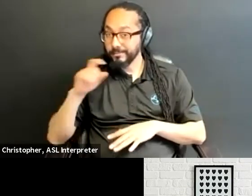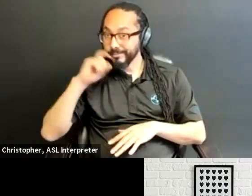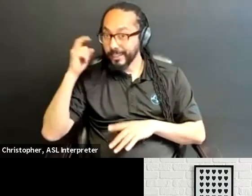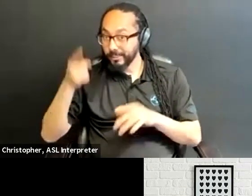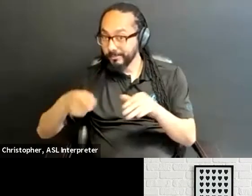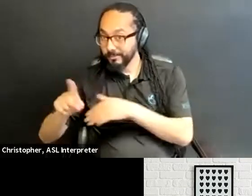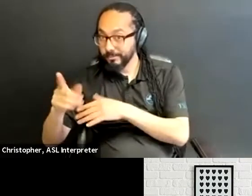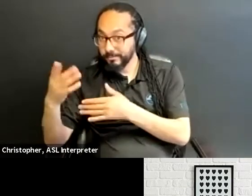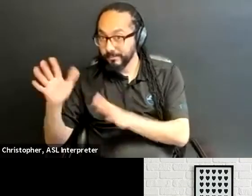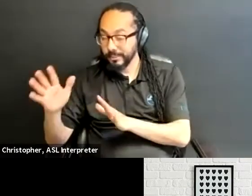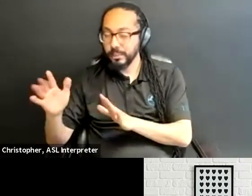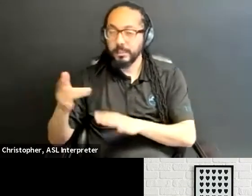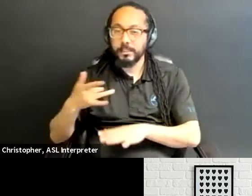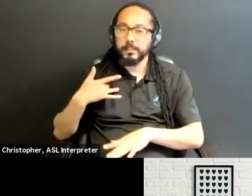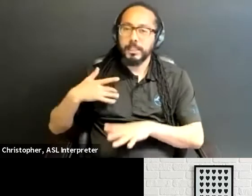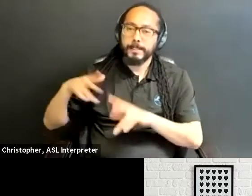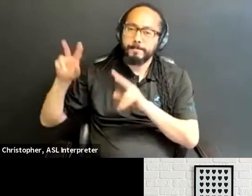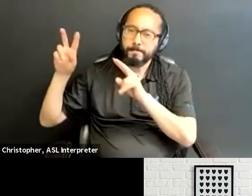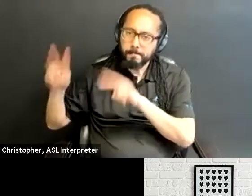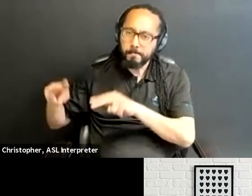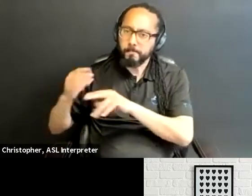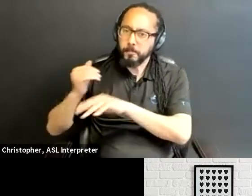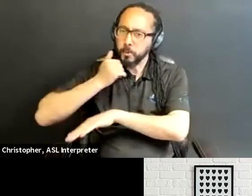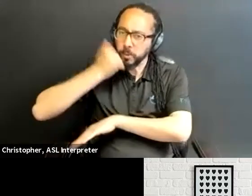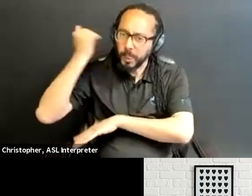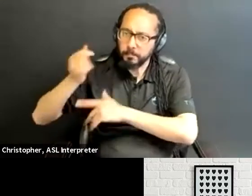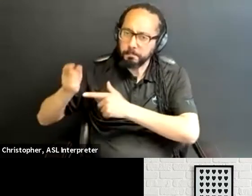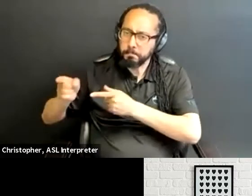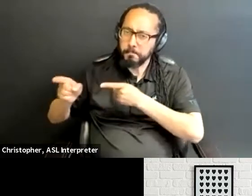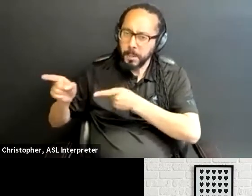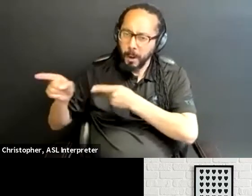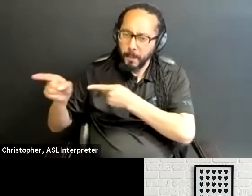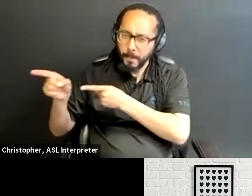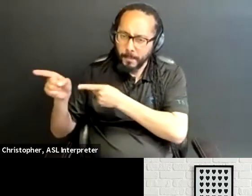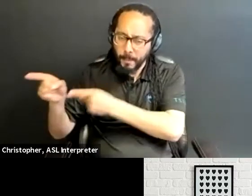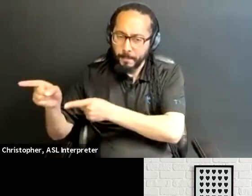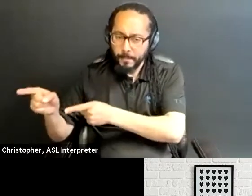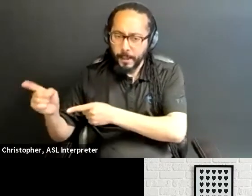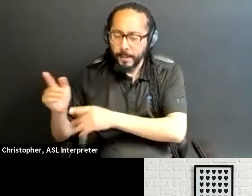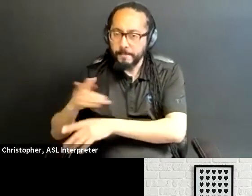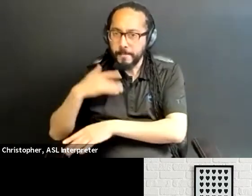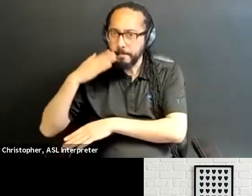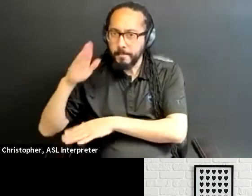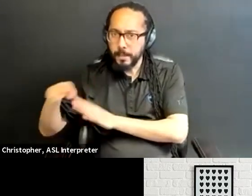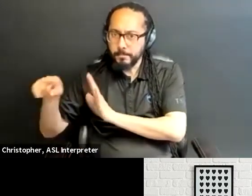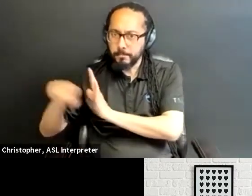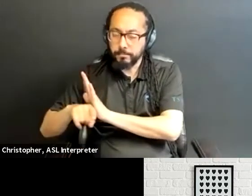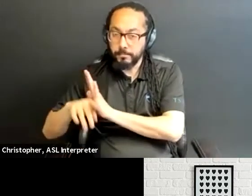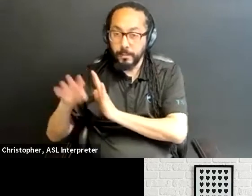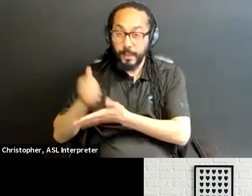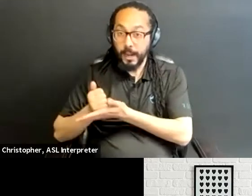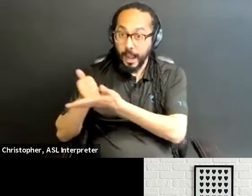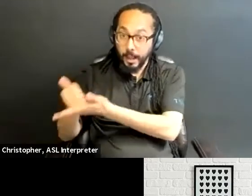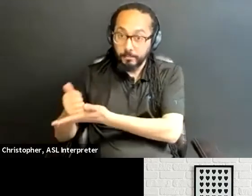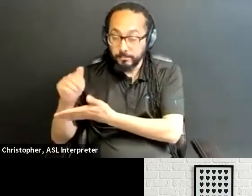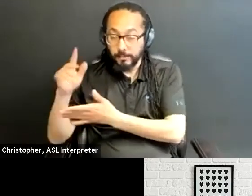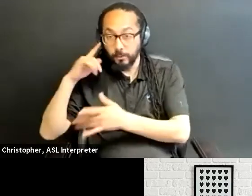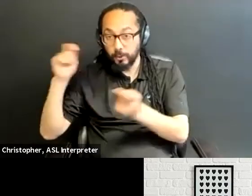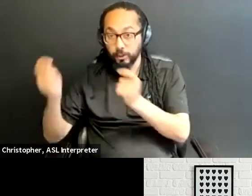shame-based model where people were put on the hot seat and were made to feel bad about themselves. That's not helpful for eliciting